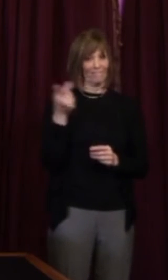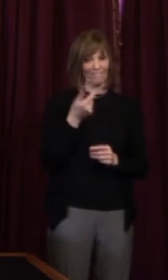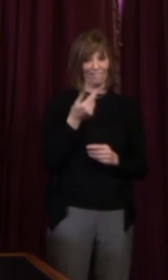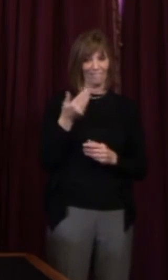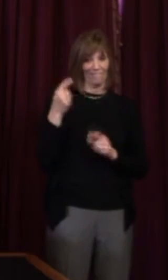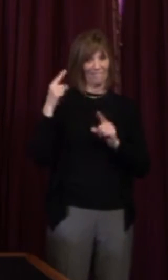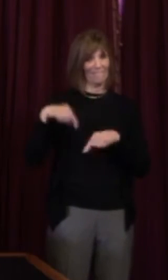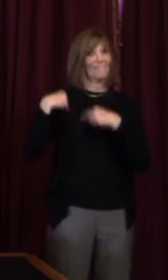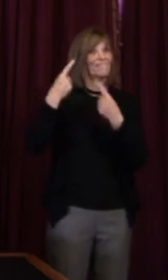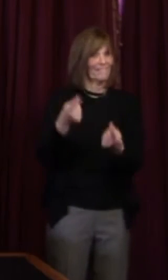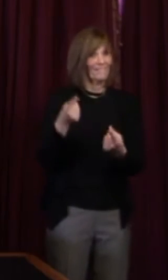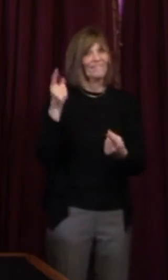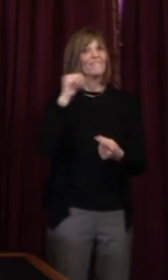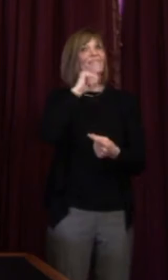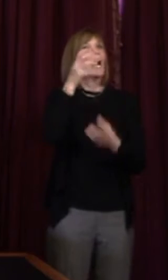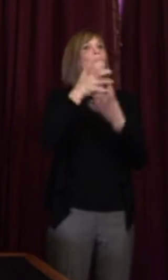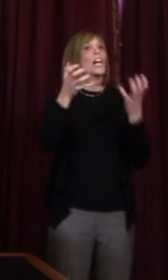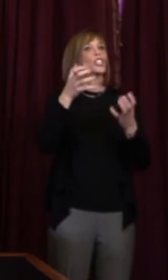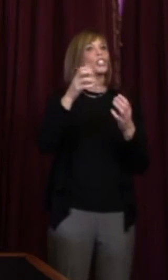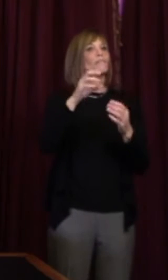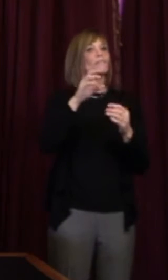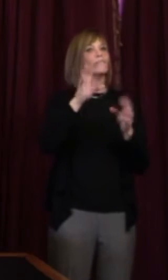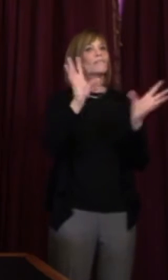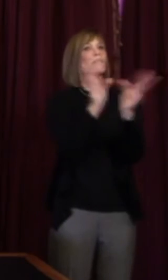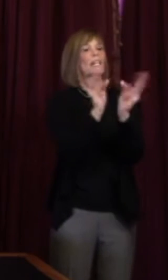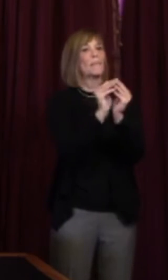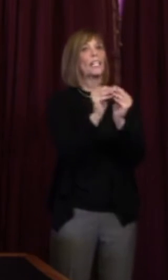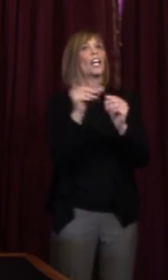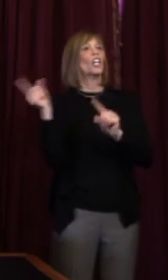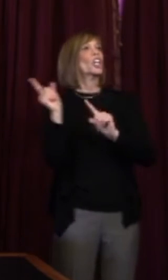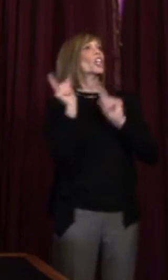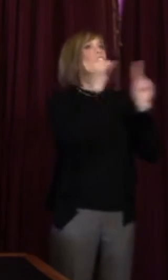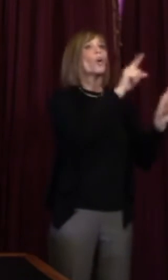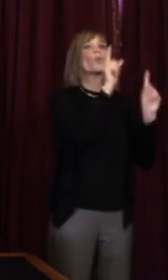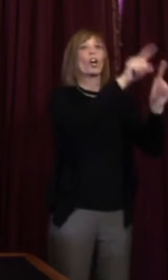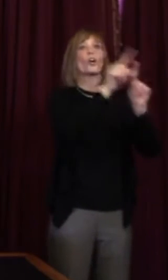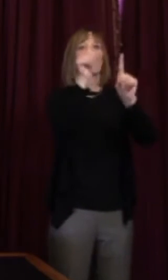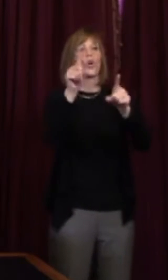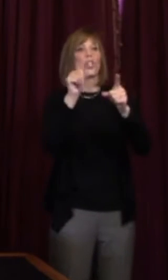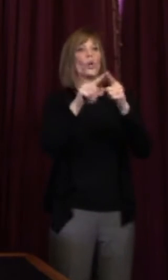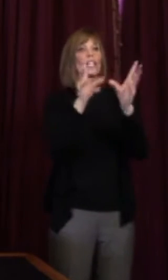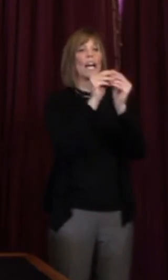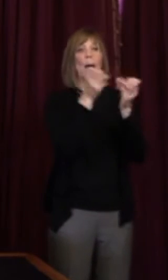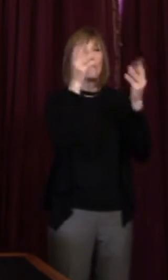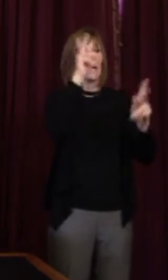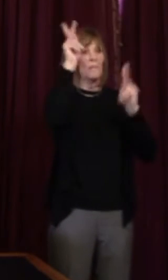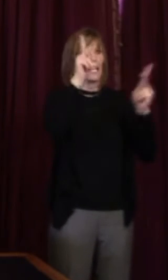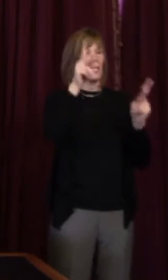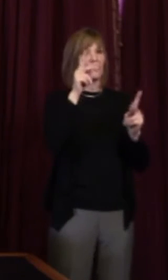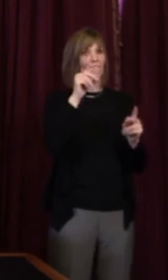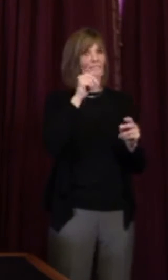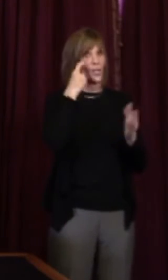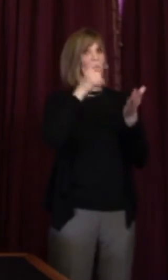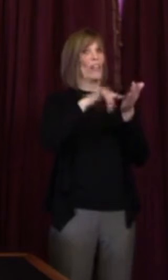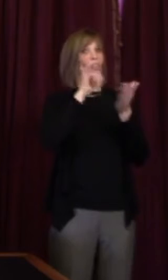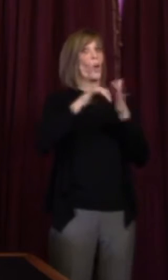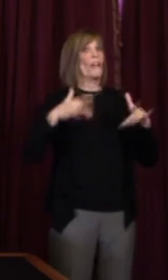been out campaigning part of it. Mm-hmm. At the video from these events, as you well know, people frequently do not wear